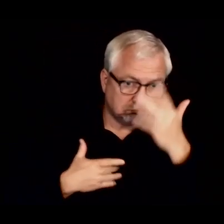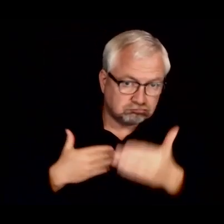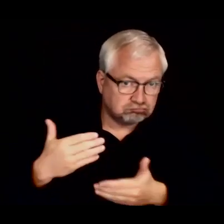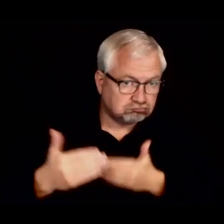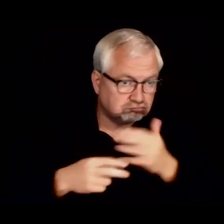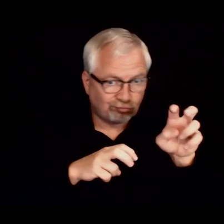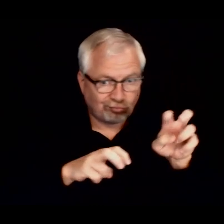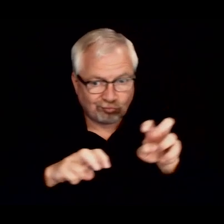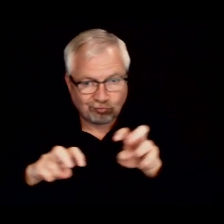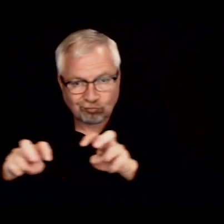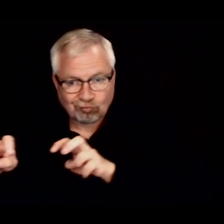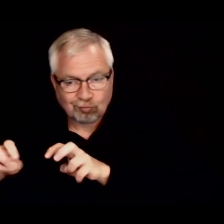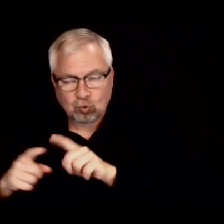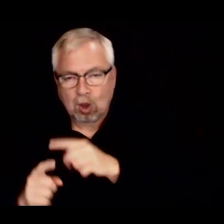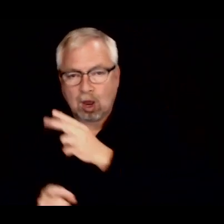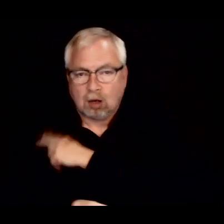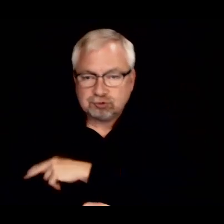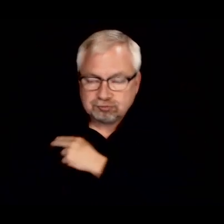hospitalization coming later?